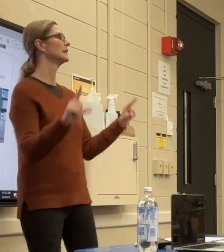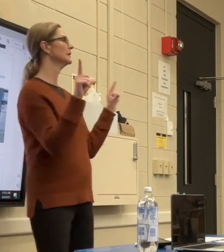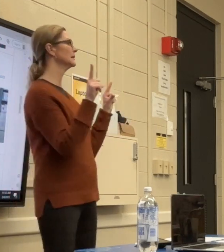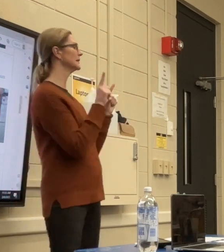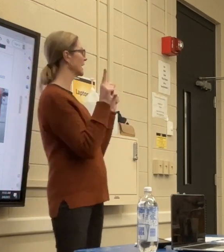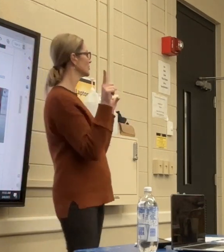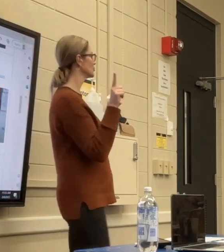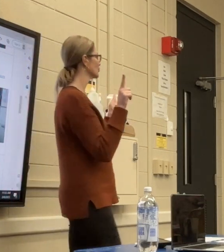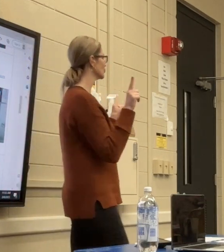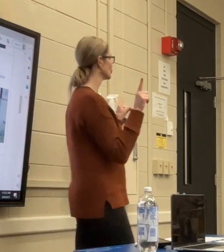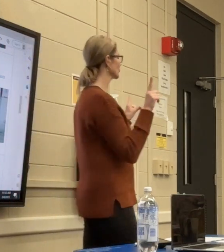Moving on to licensure